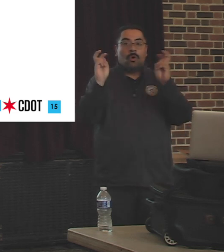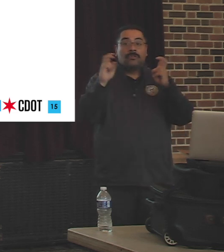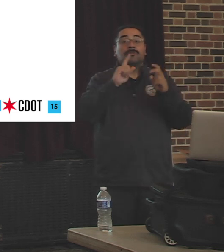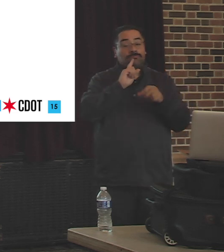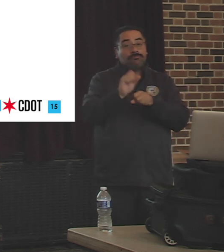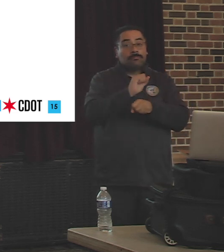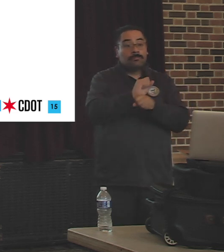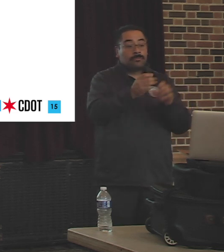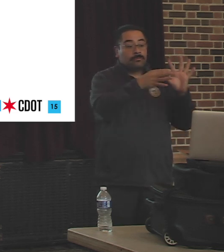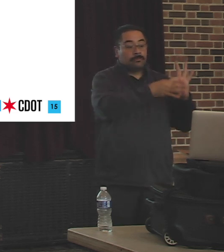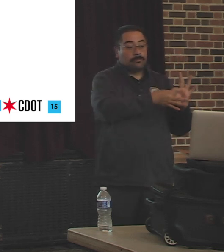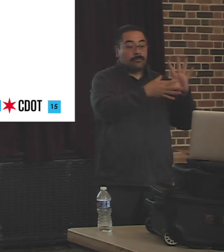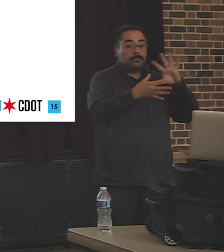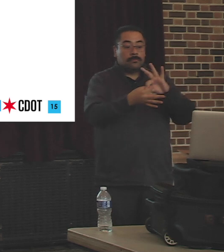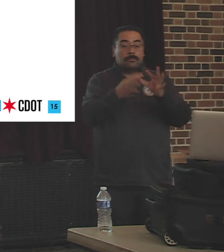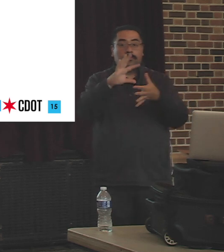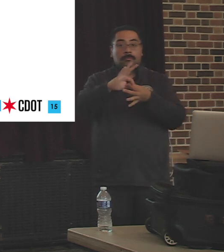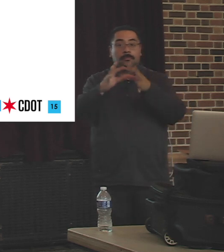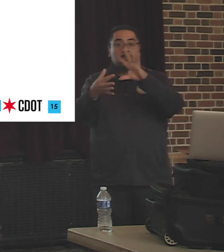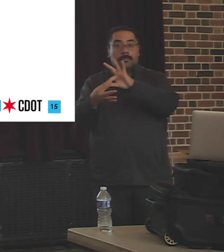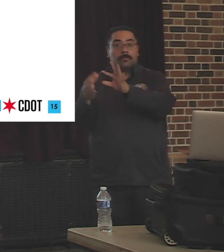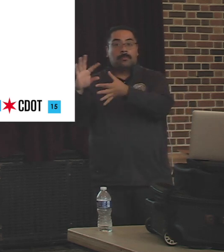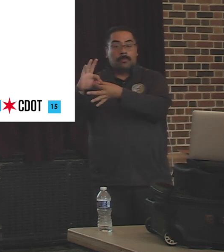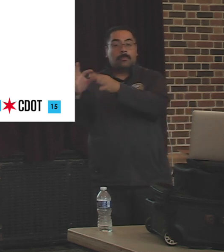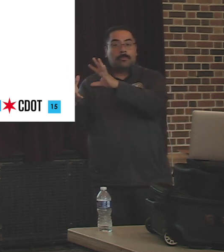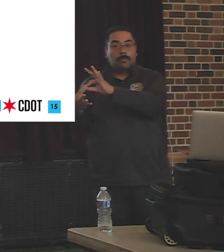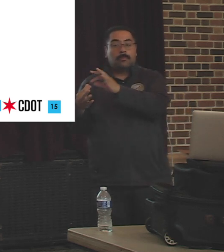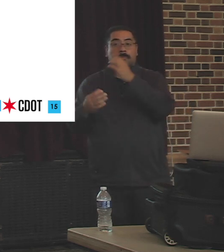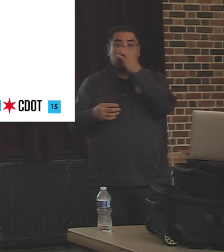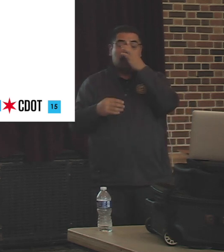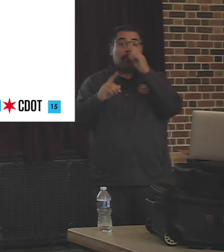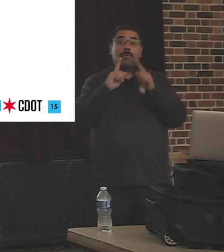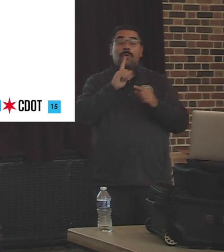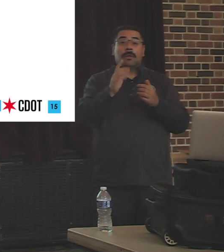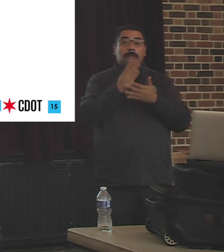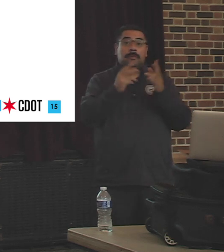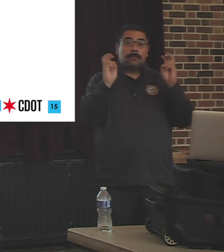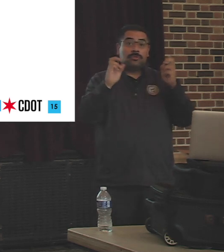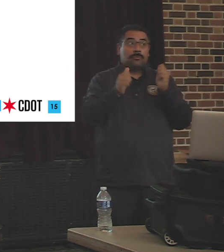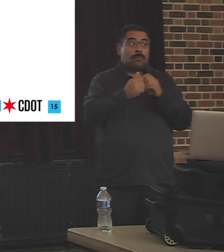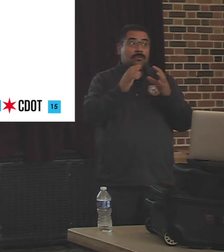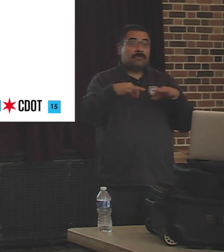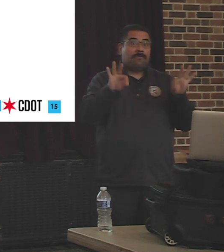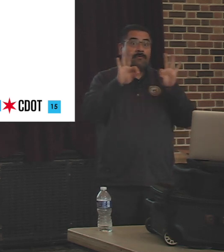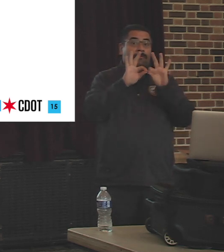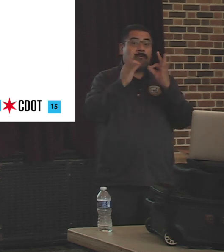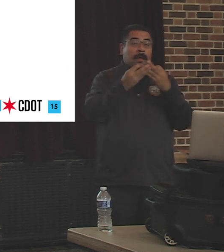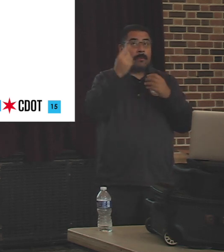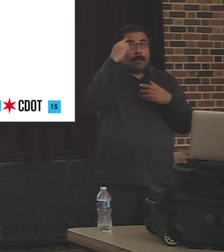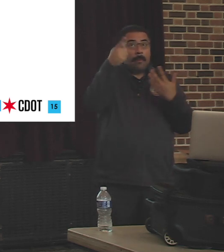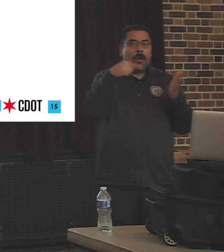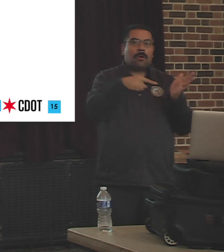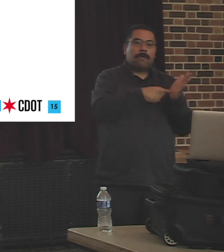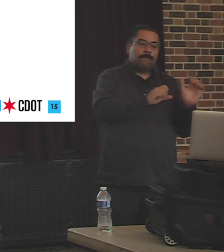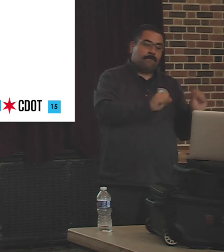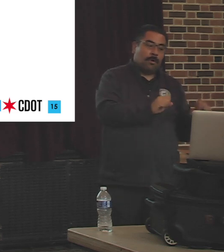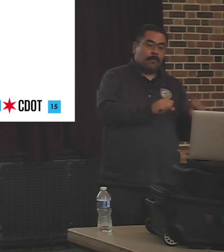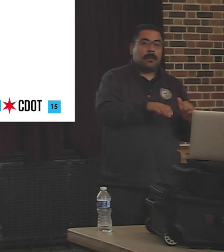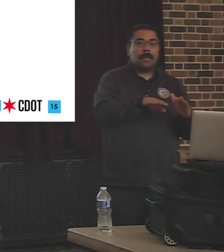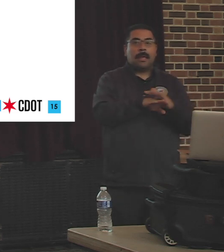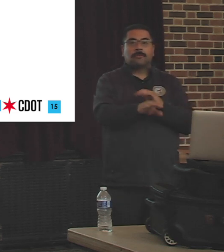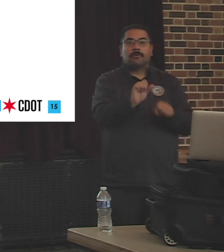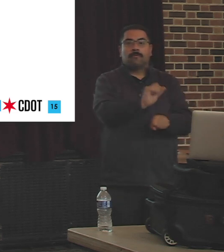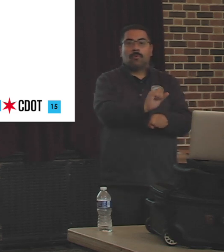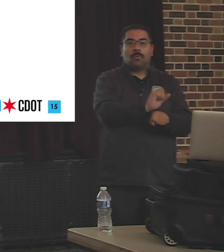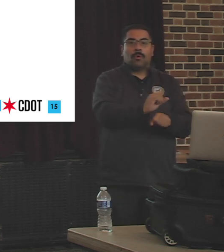interrelated. If you think about the issues that are really top of mind for most people, most families, affordability, access to